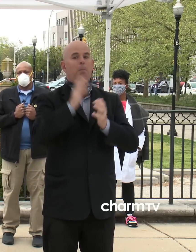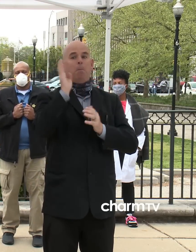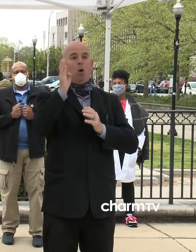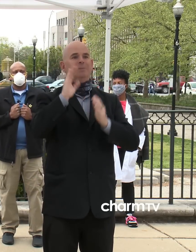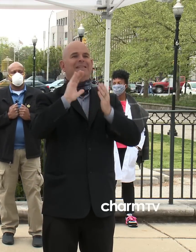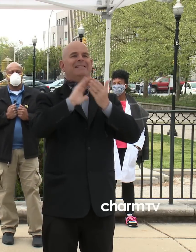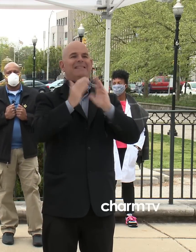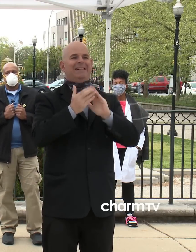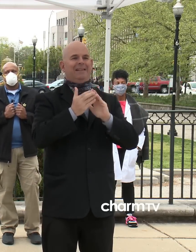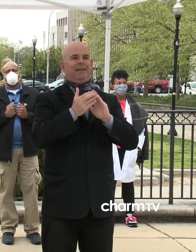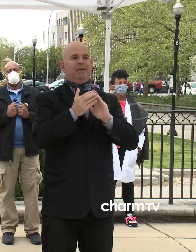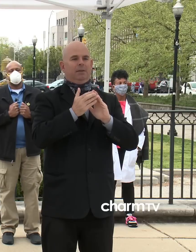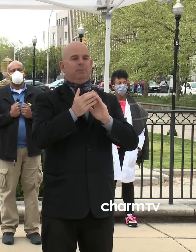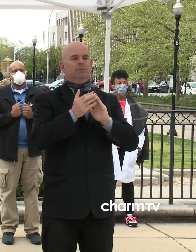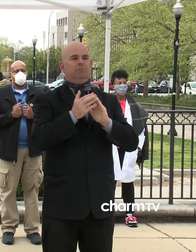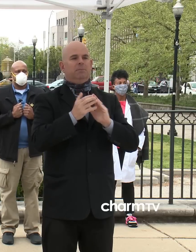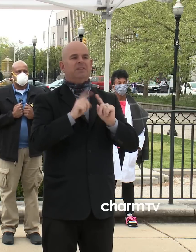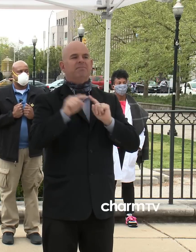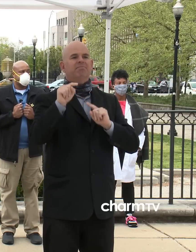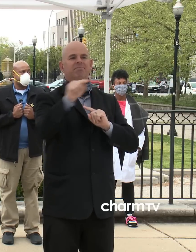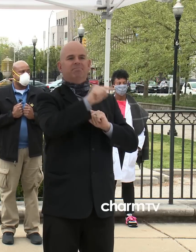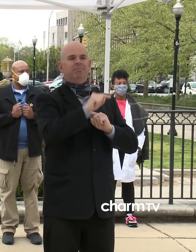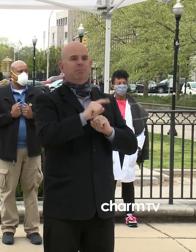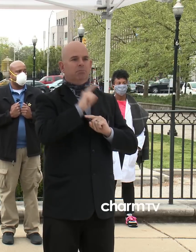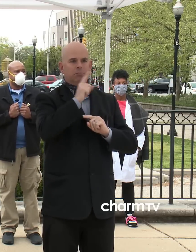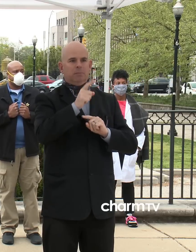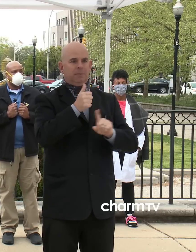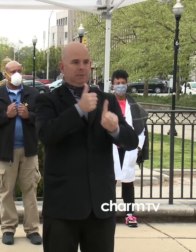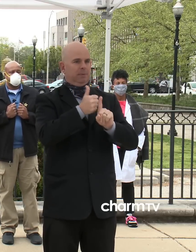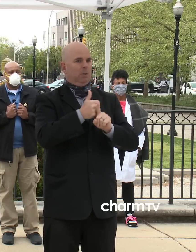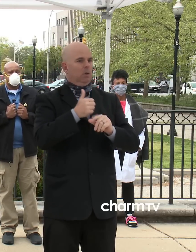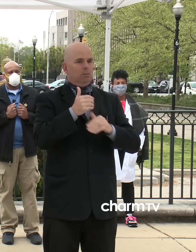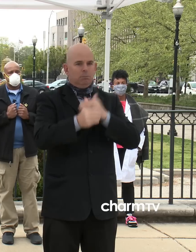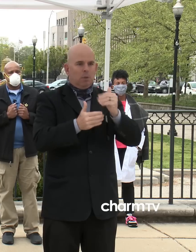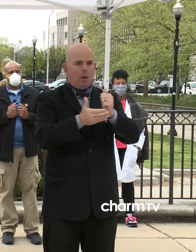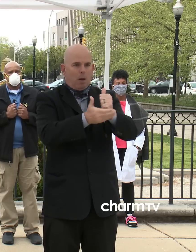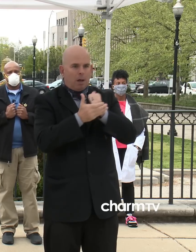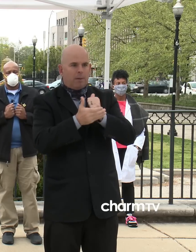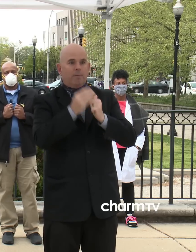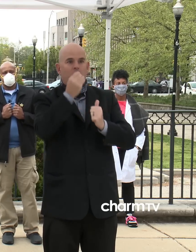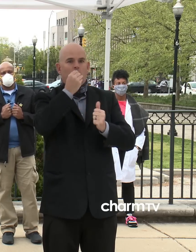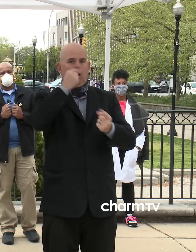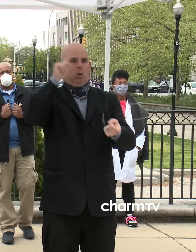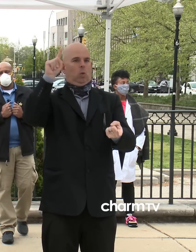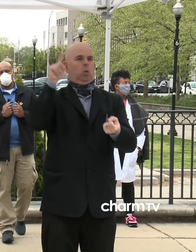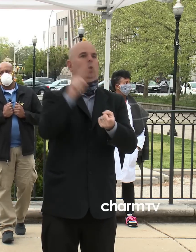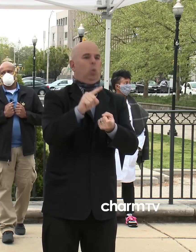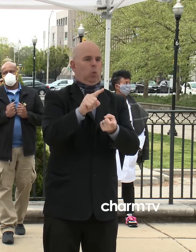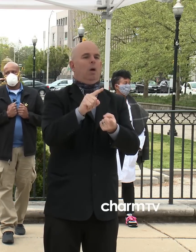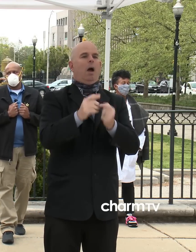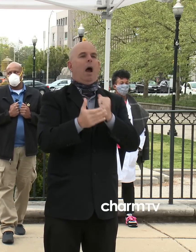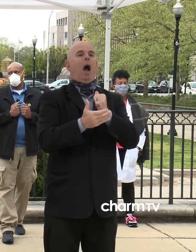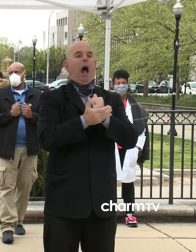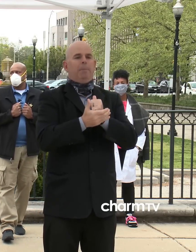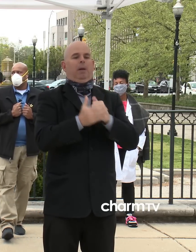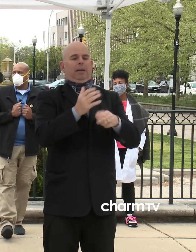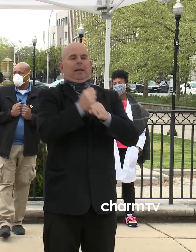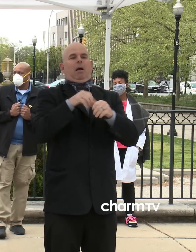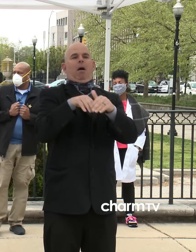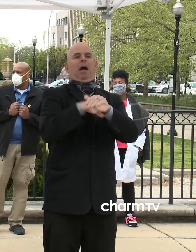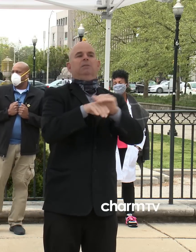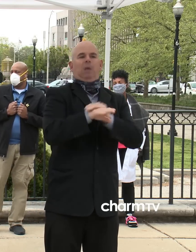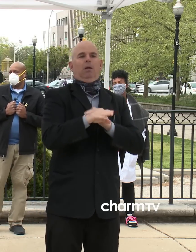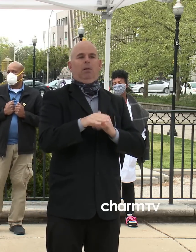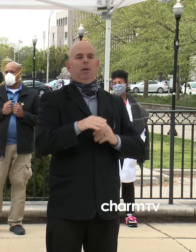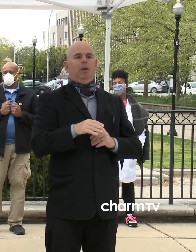committed champion for state policies that decrease food insecurity. The expanded food strategy that we're sharing with you today builds out our